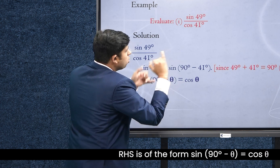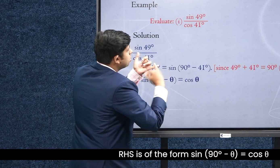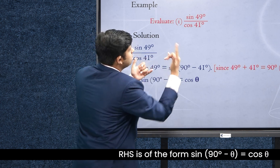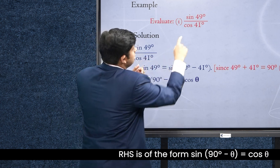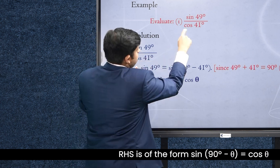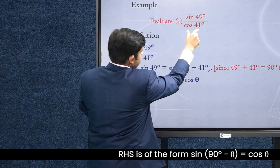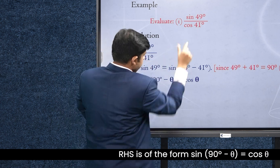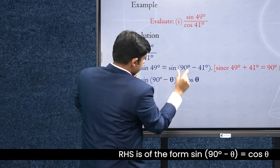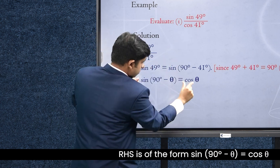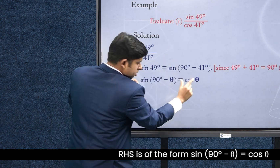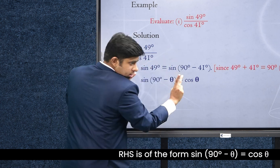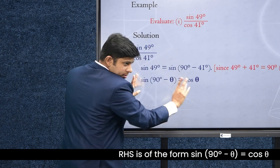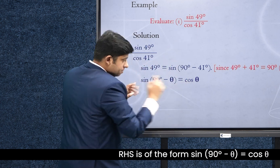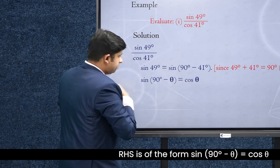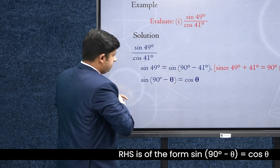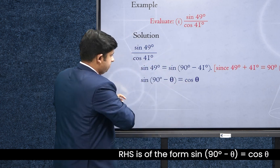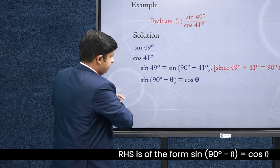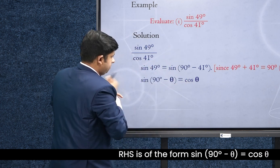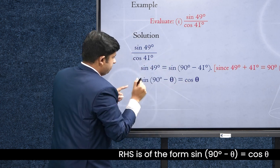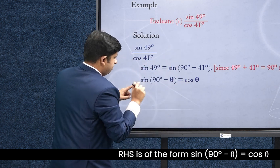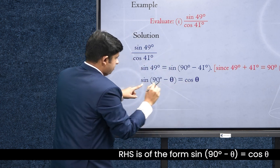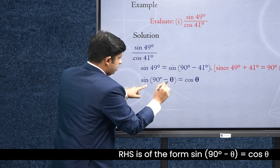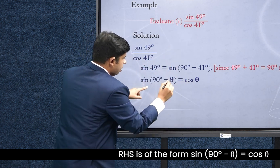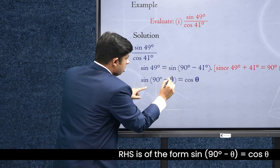RHS is of the form sin 90 degrees minus theta is equal to cos theta.